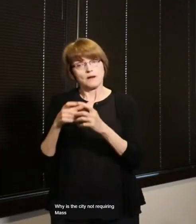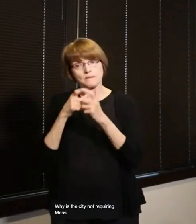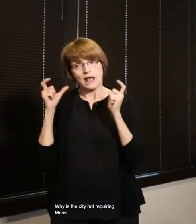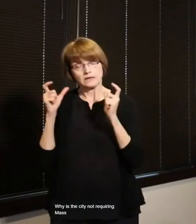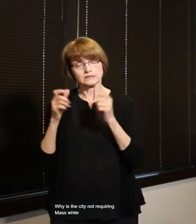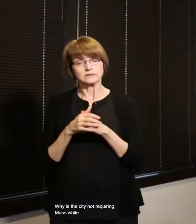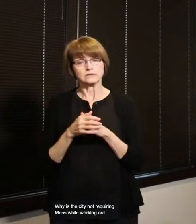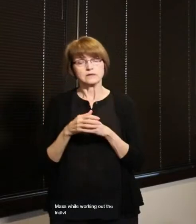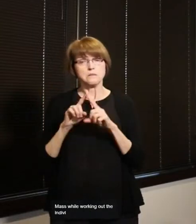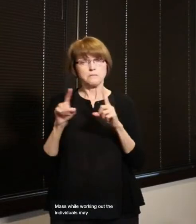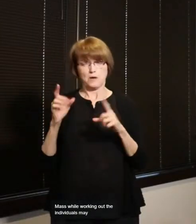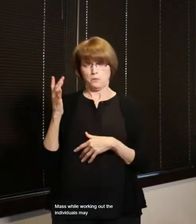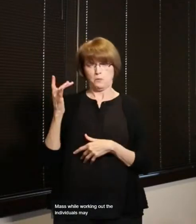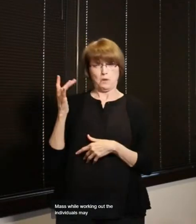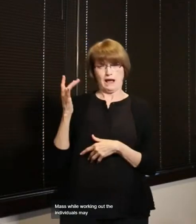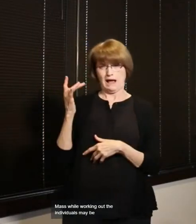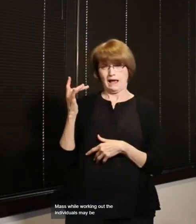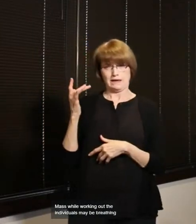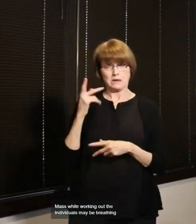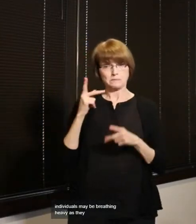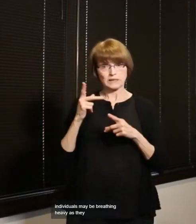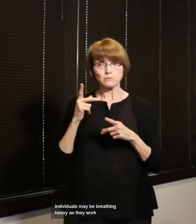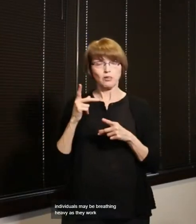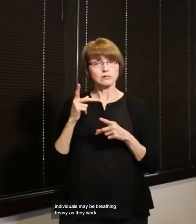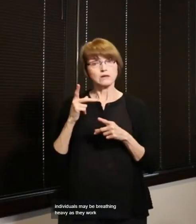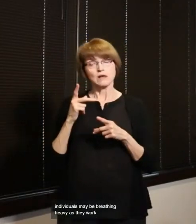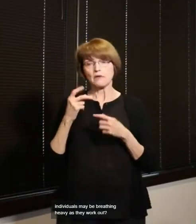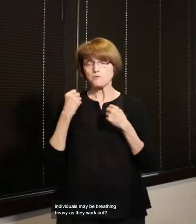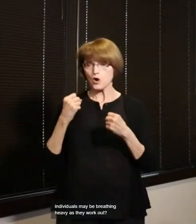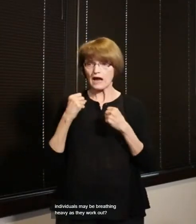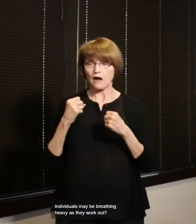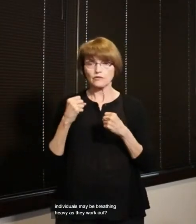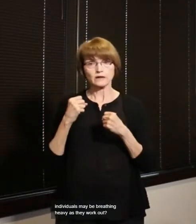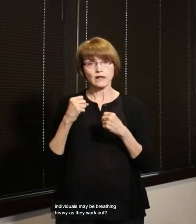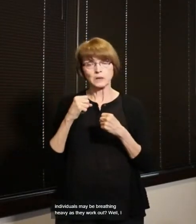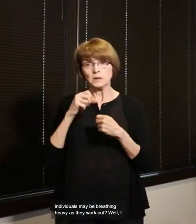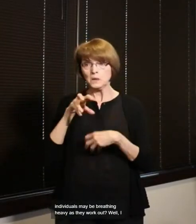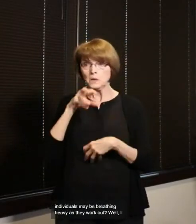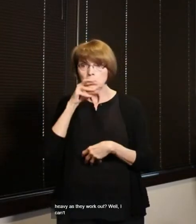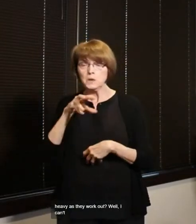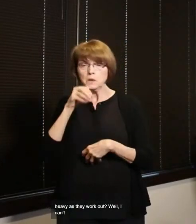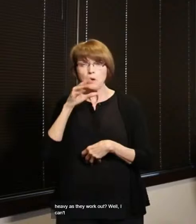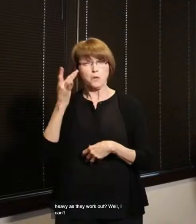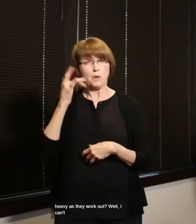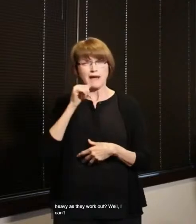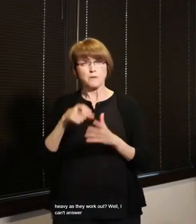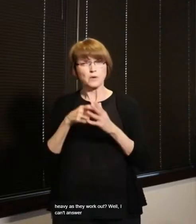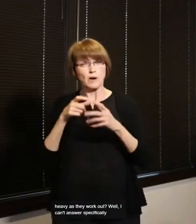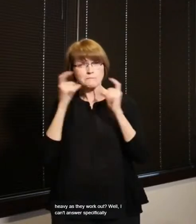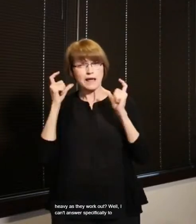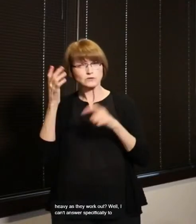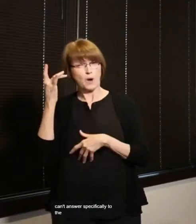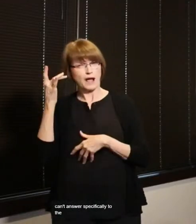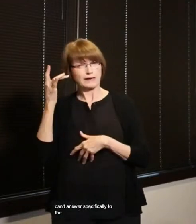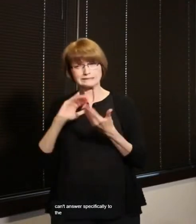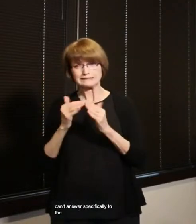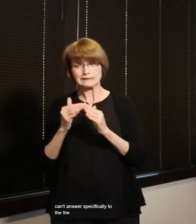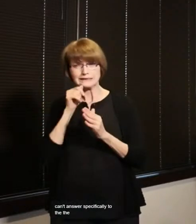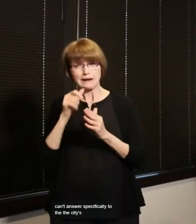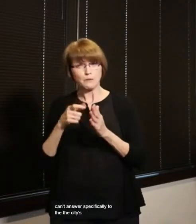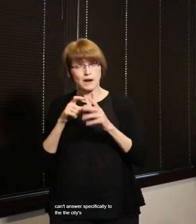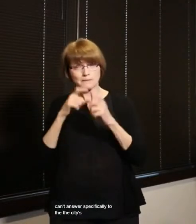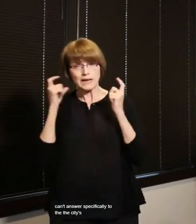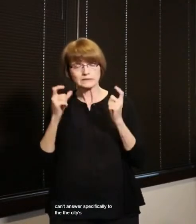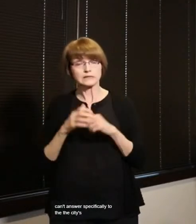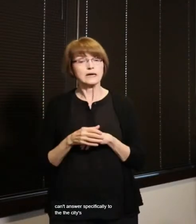working out, though individuals may be breathing heavy as they work out? Well, I can't answer specifically to the city's